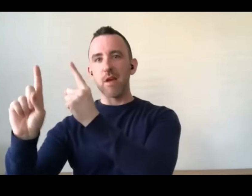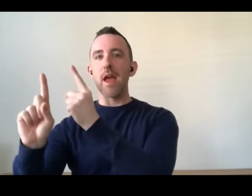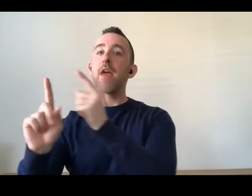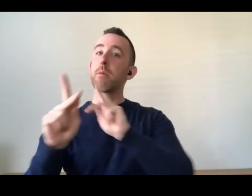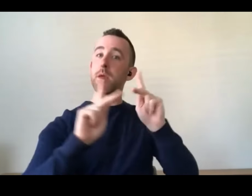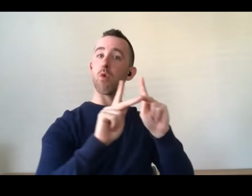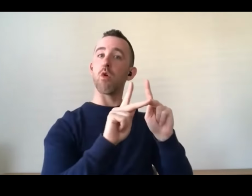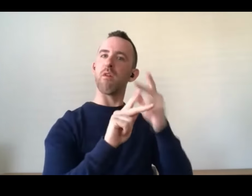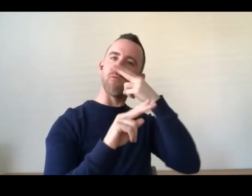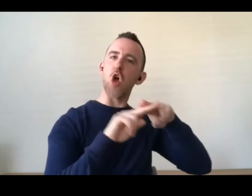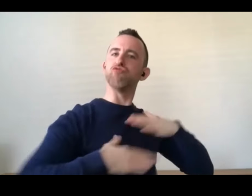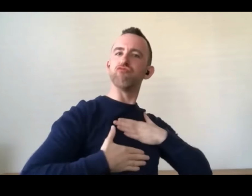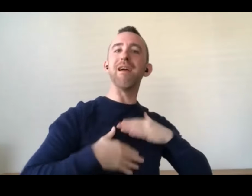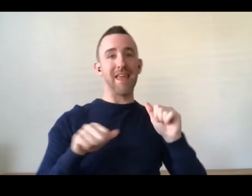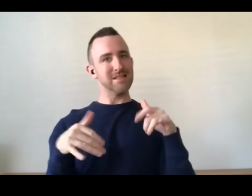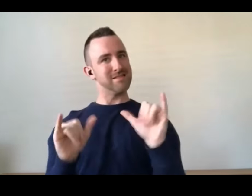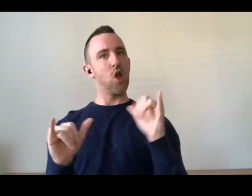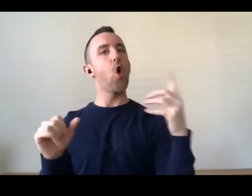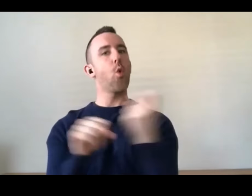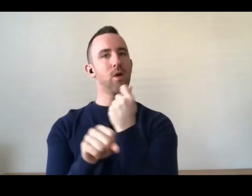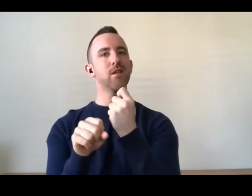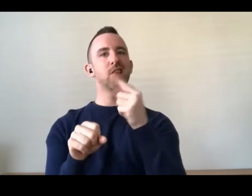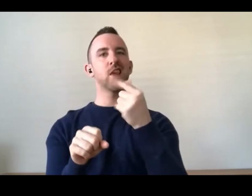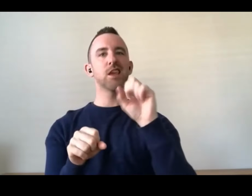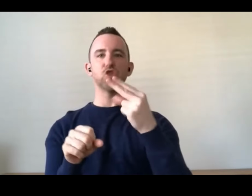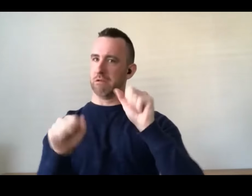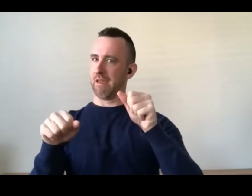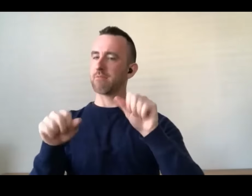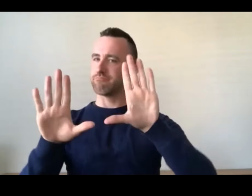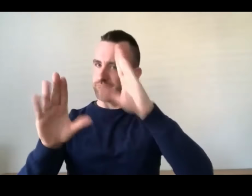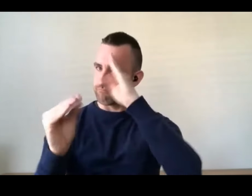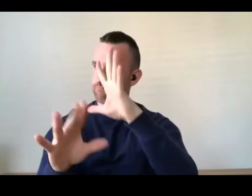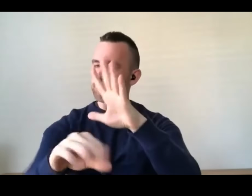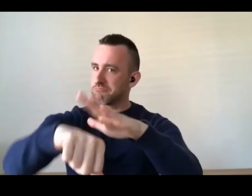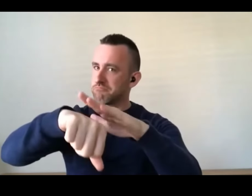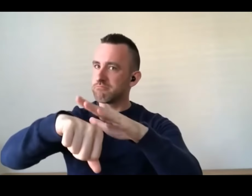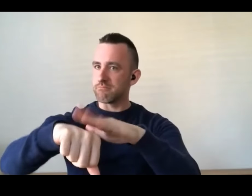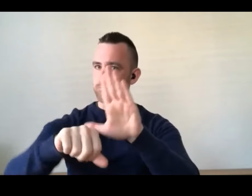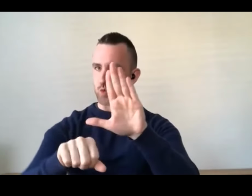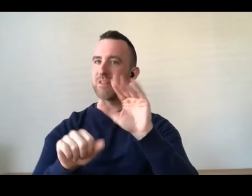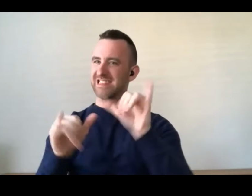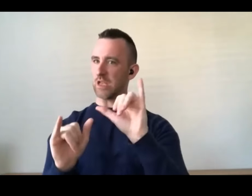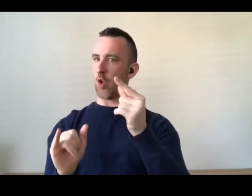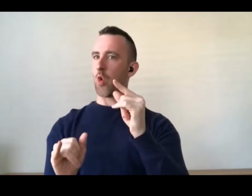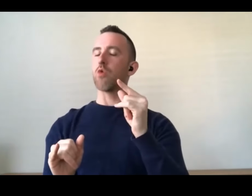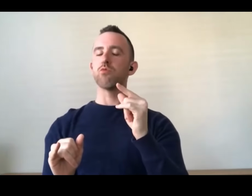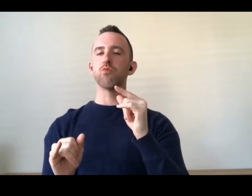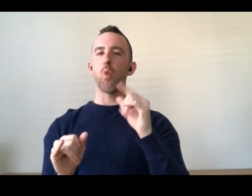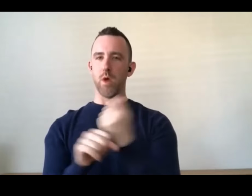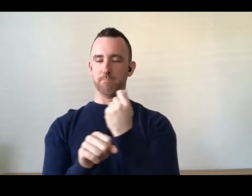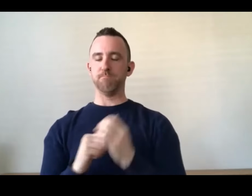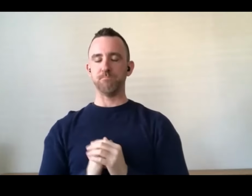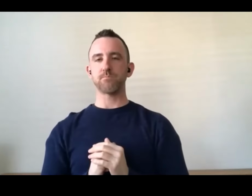for fun category can win GISH, the GISH hunt. So just that's something to note right off the bat. So next, once you've signed up, you're going